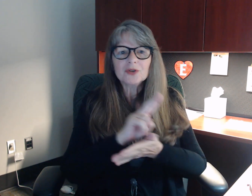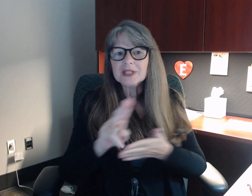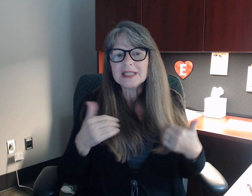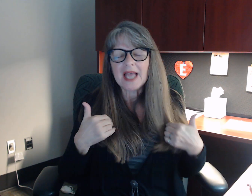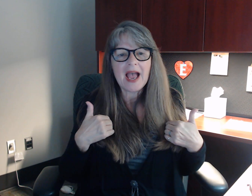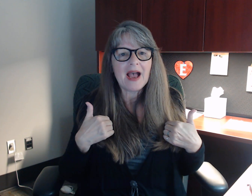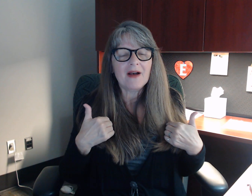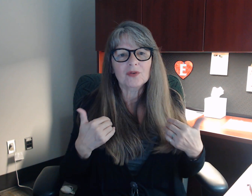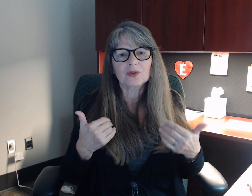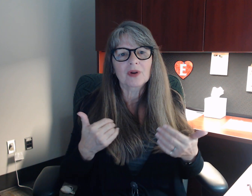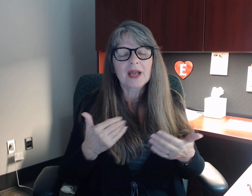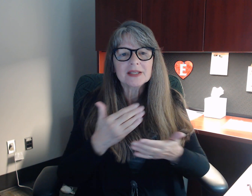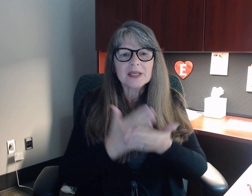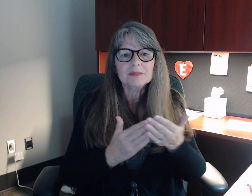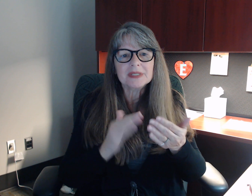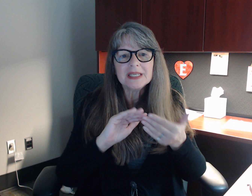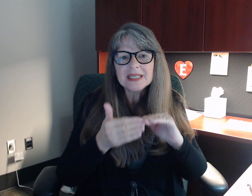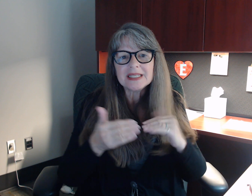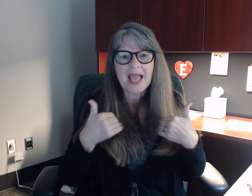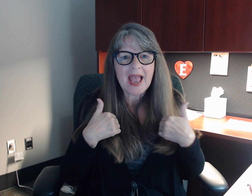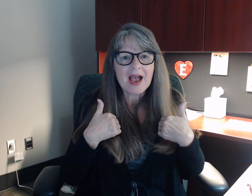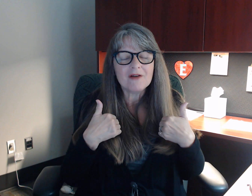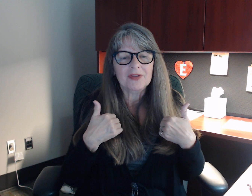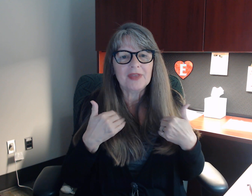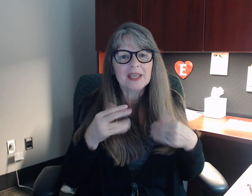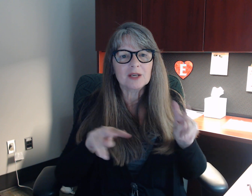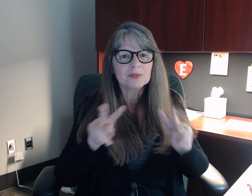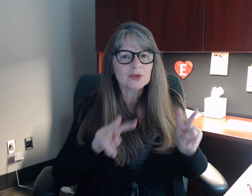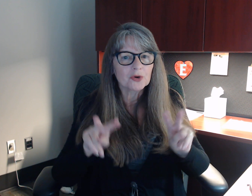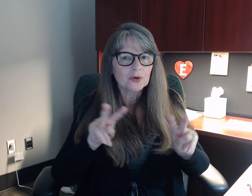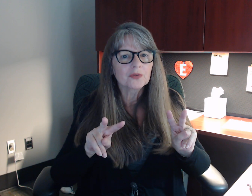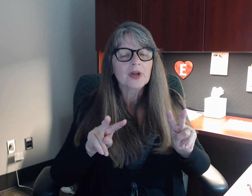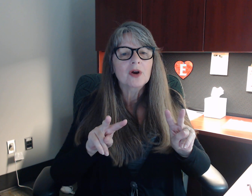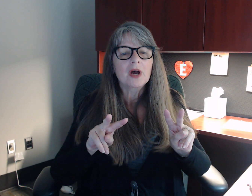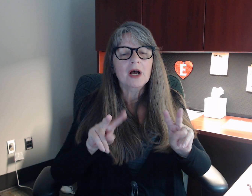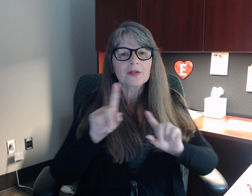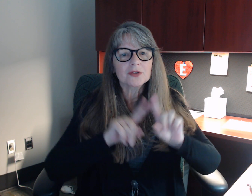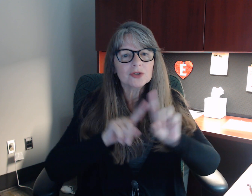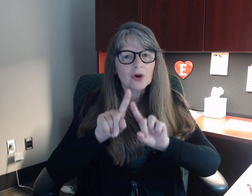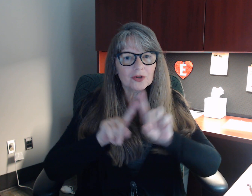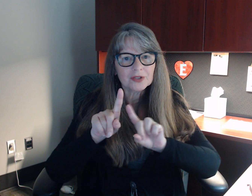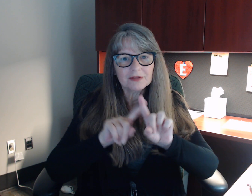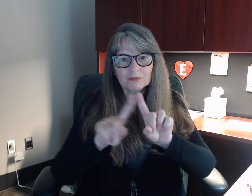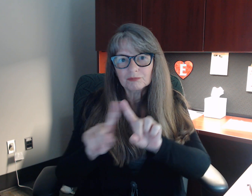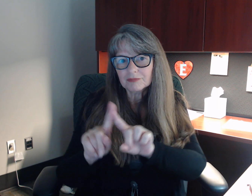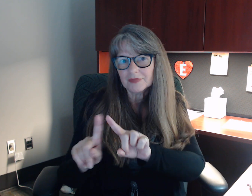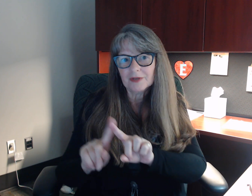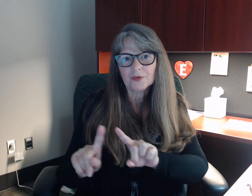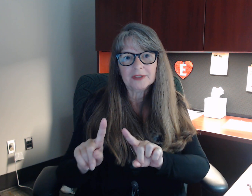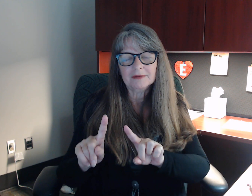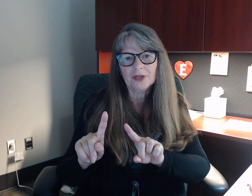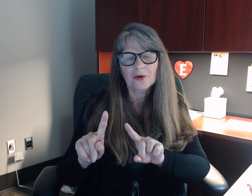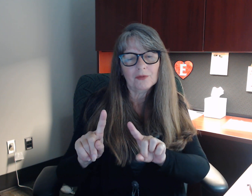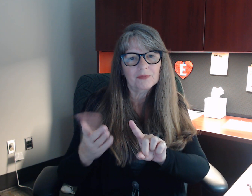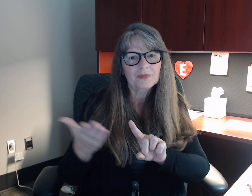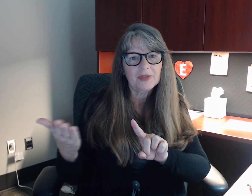universities have or some cities have, that they can observe the stars and different, things